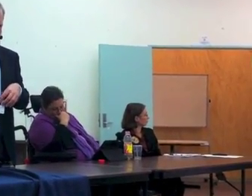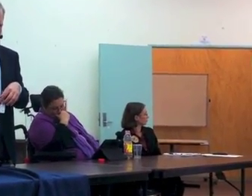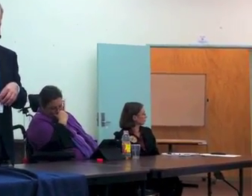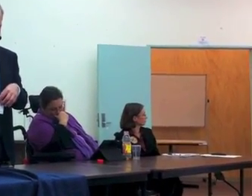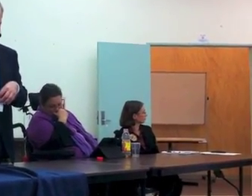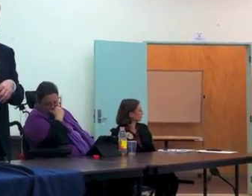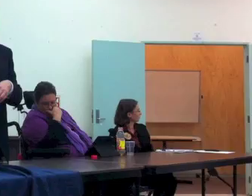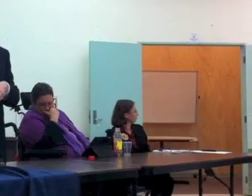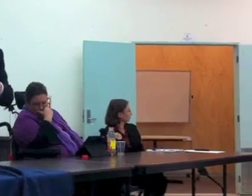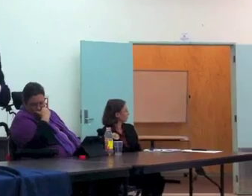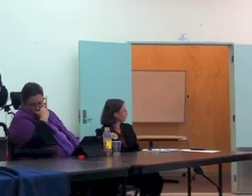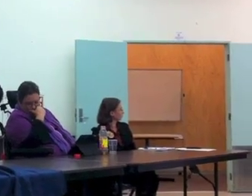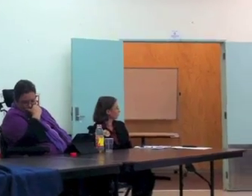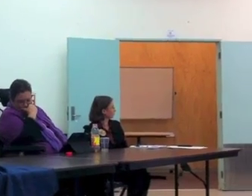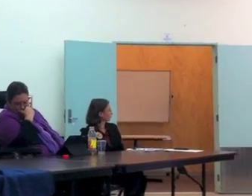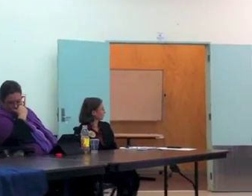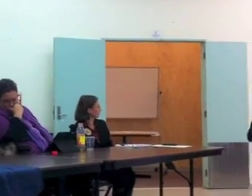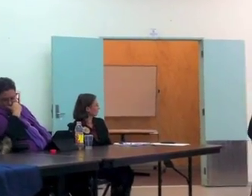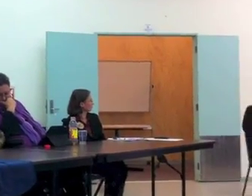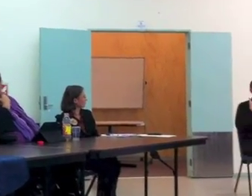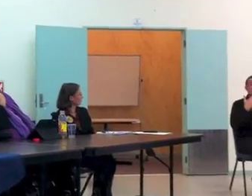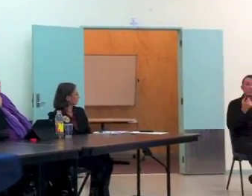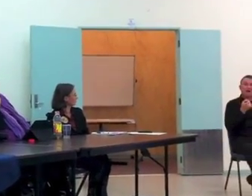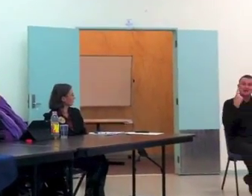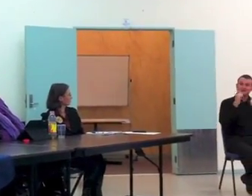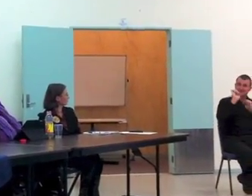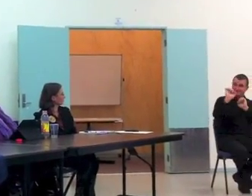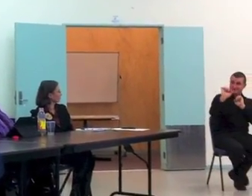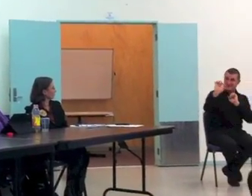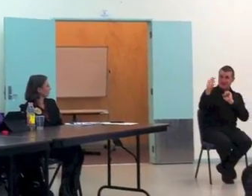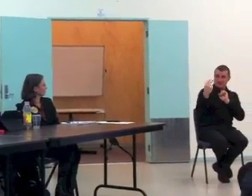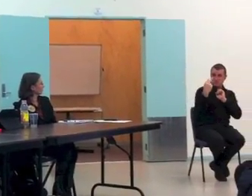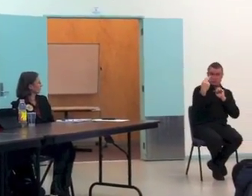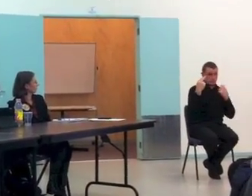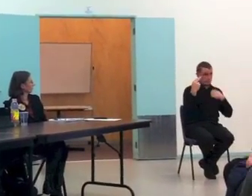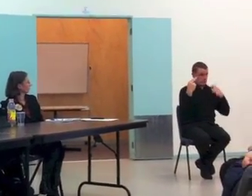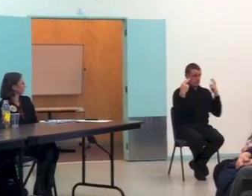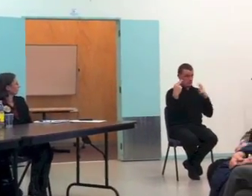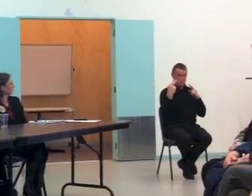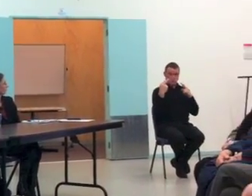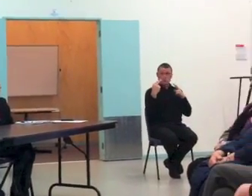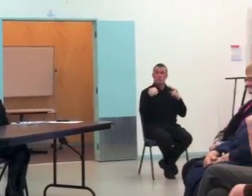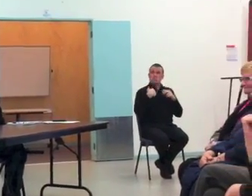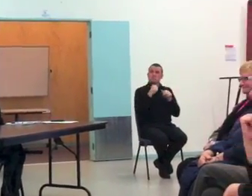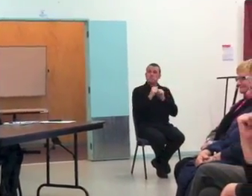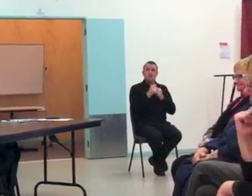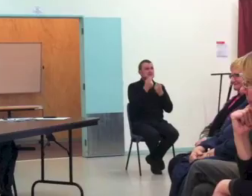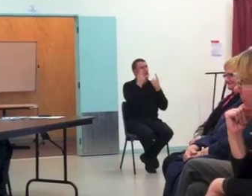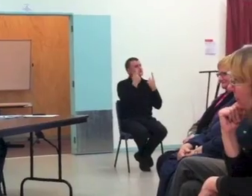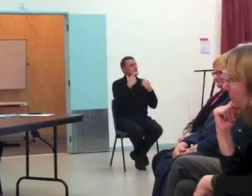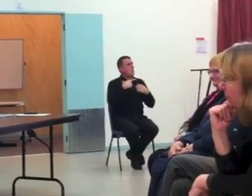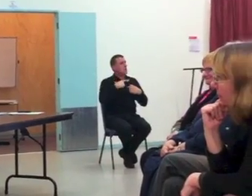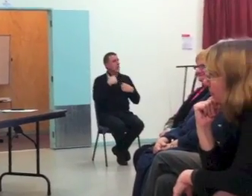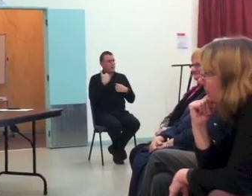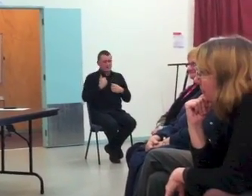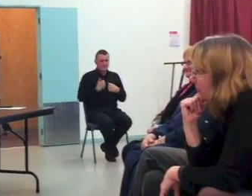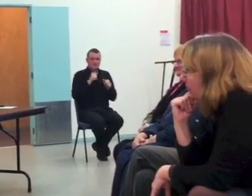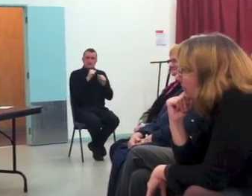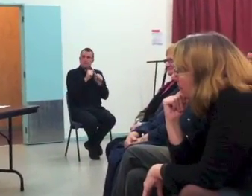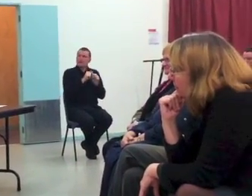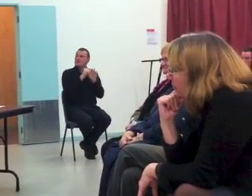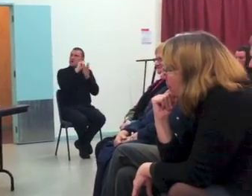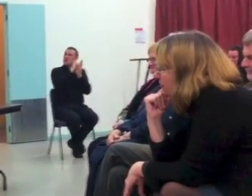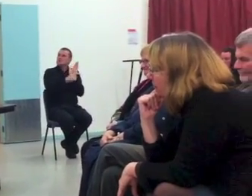And once we understand why that is, we can better understand why we need an effective disability law service.